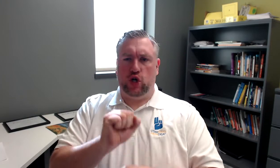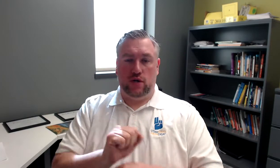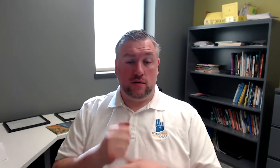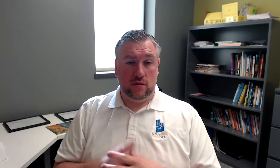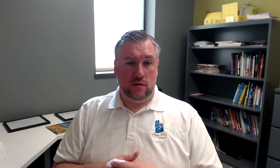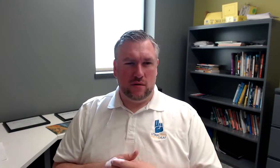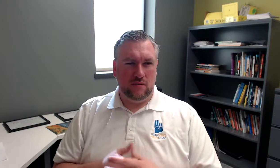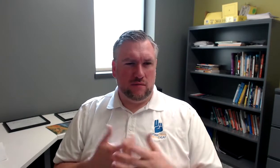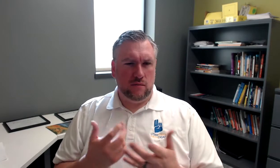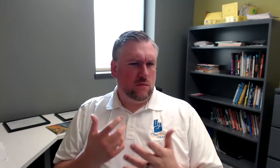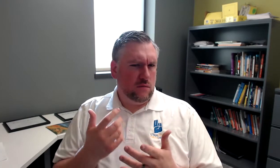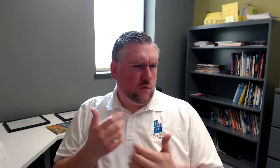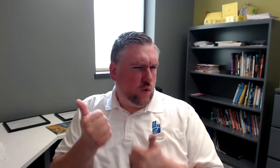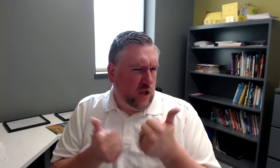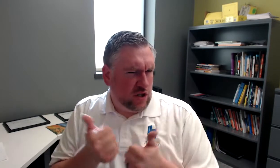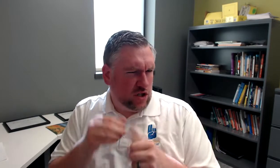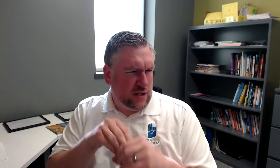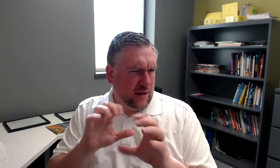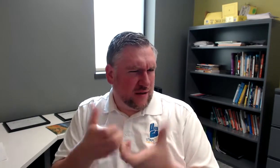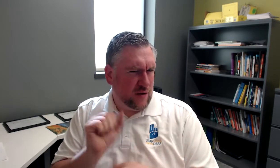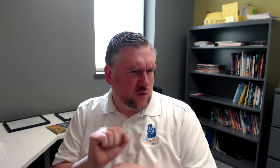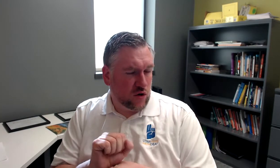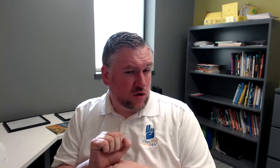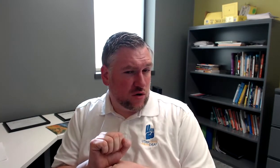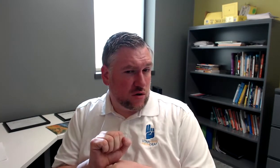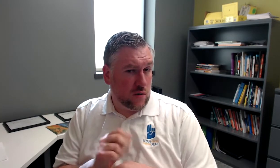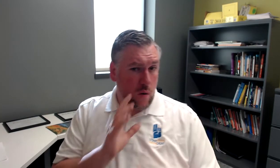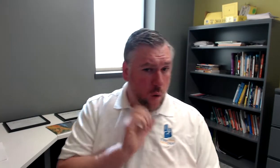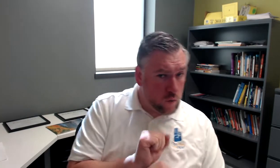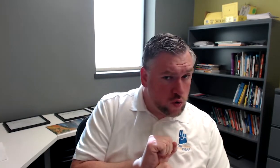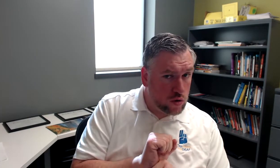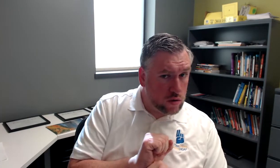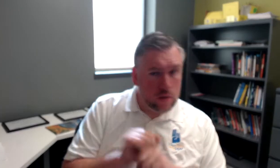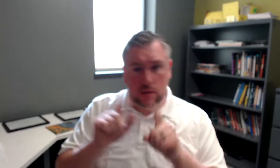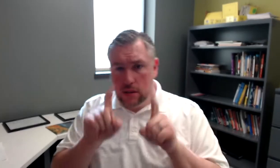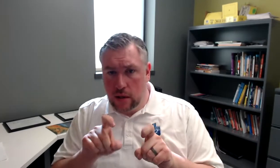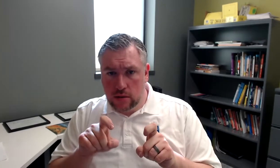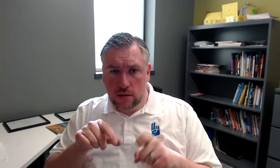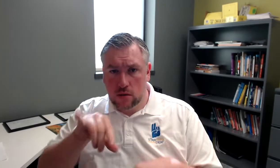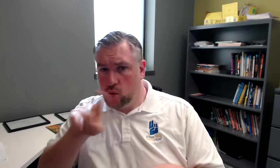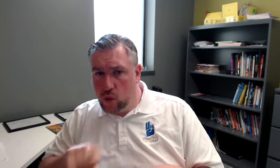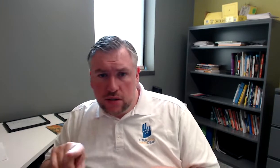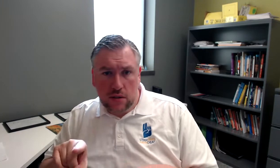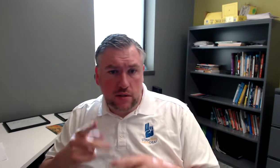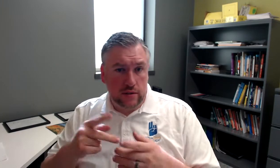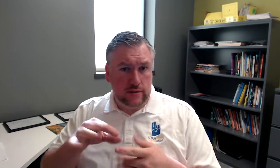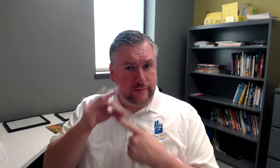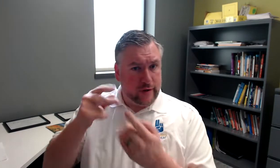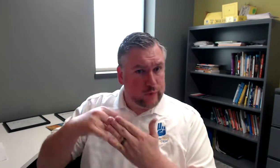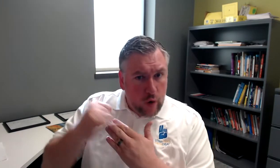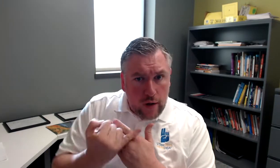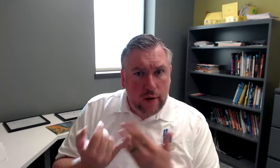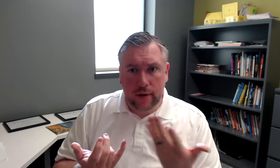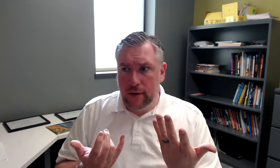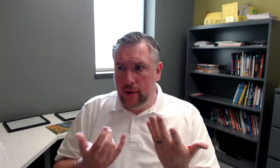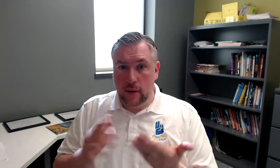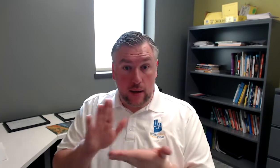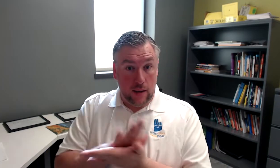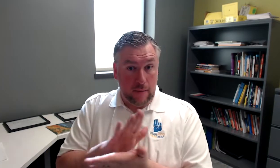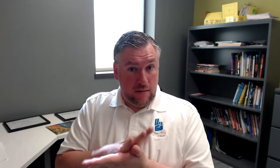in-class work. Well, what in-class work? Homework, tests, quizzes, special